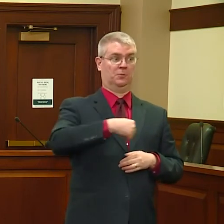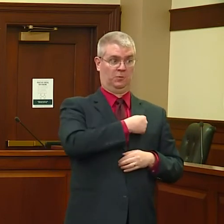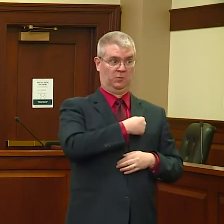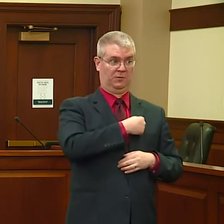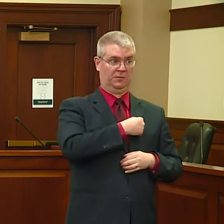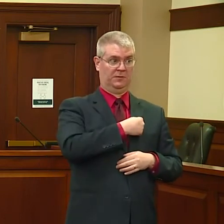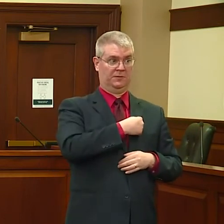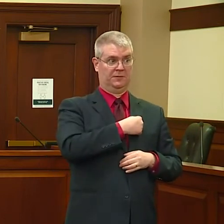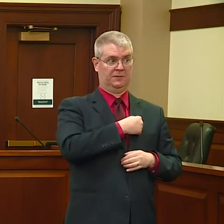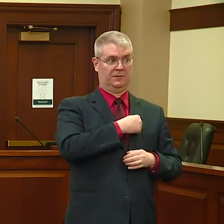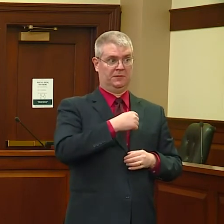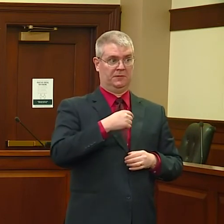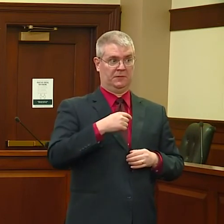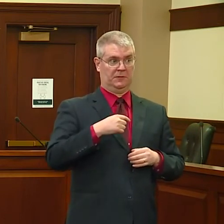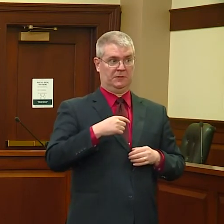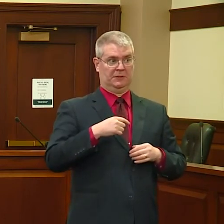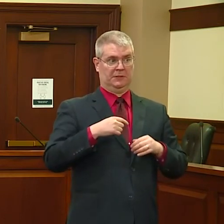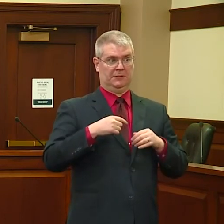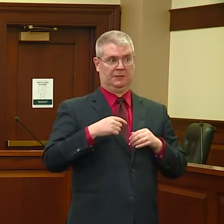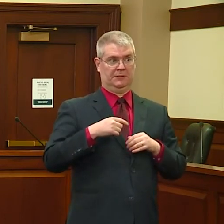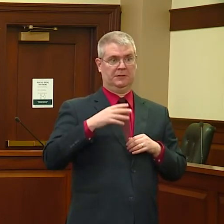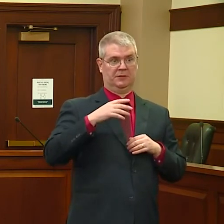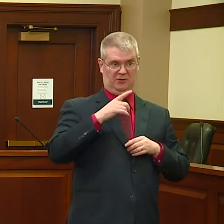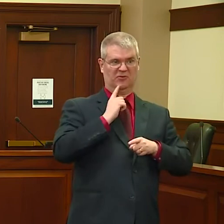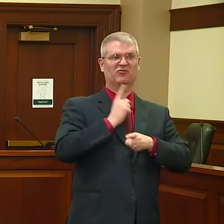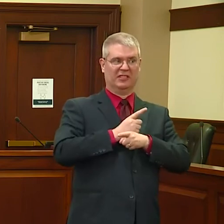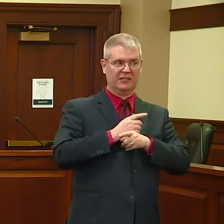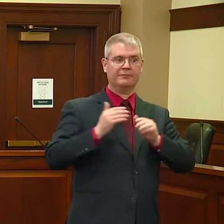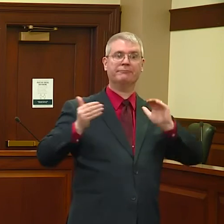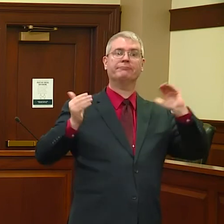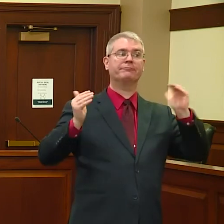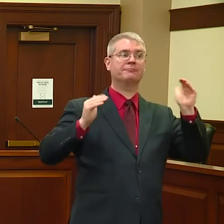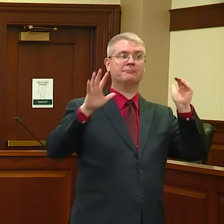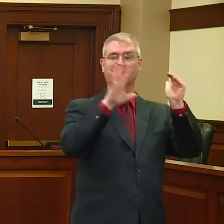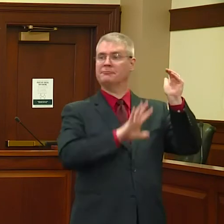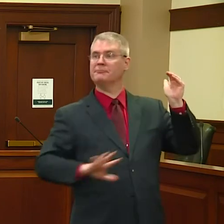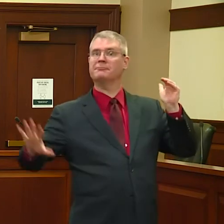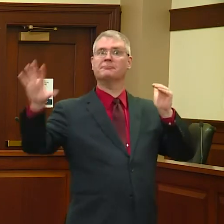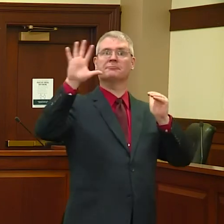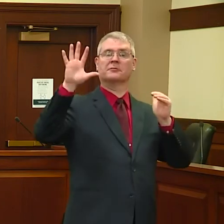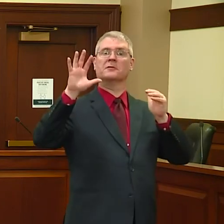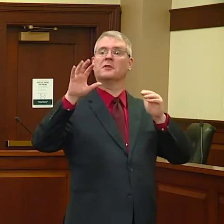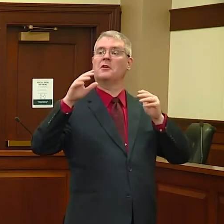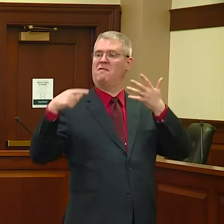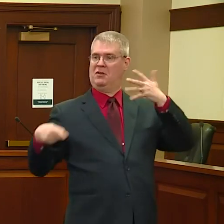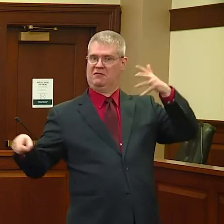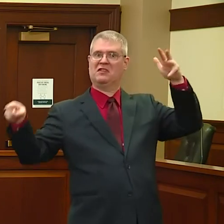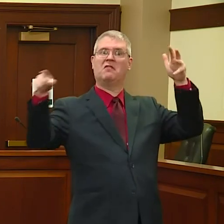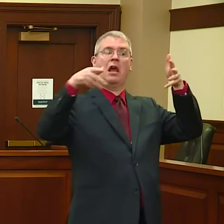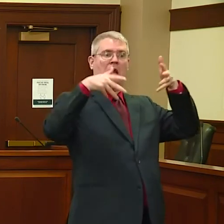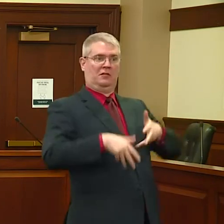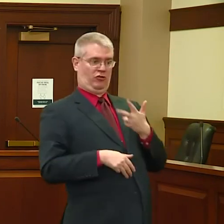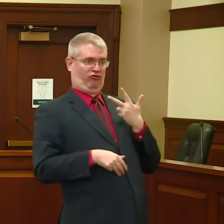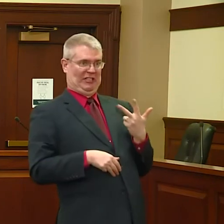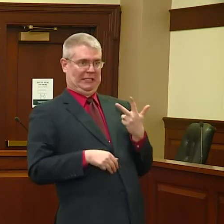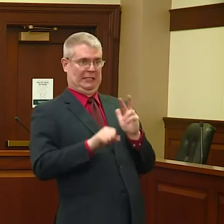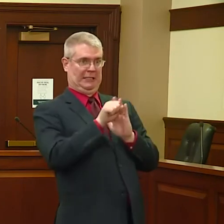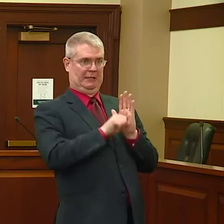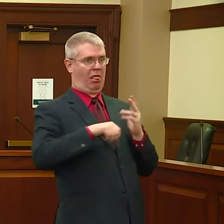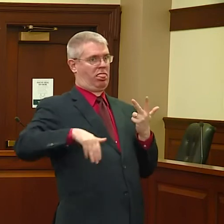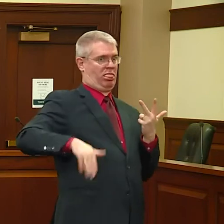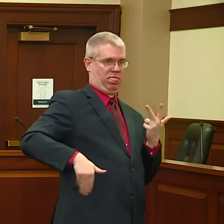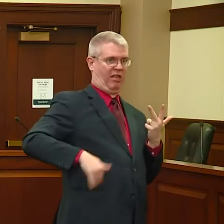General about that issue. Most of those services are being done, can be done more